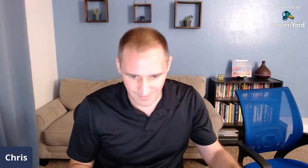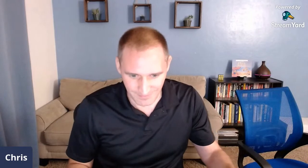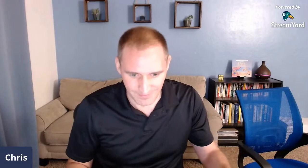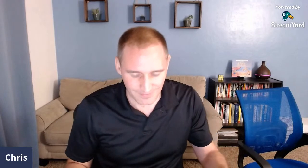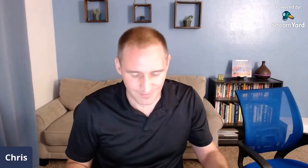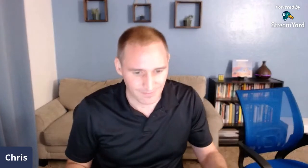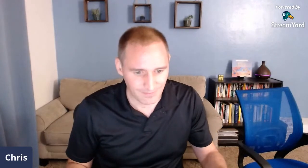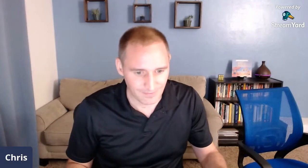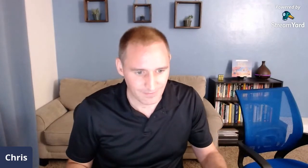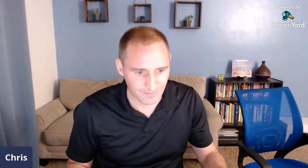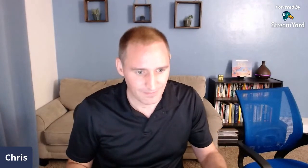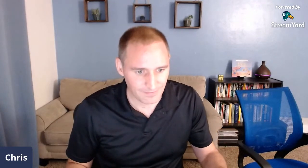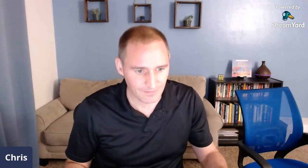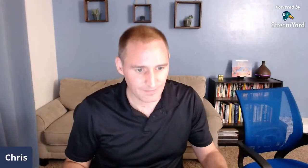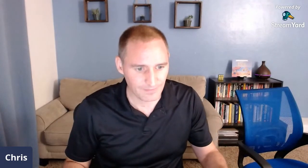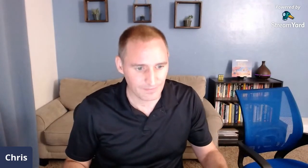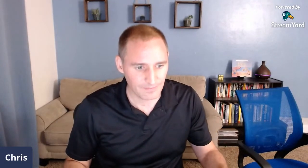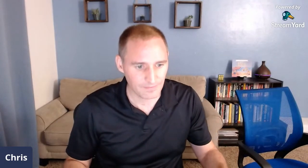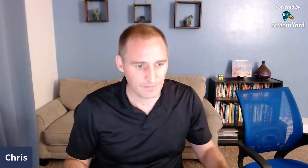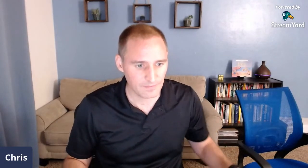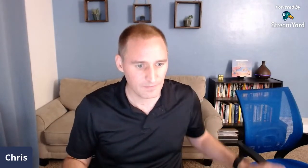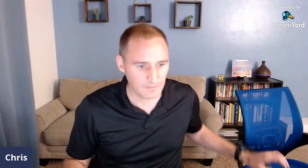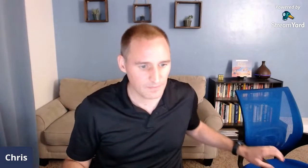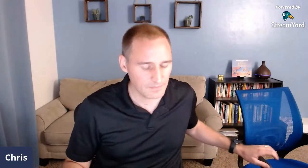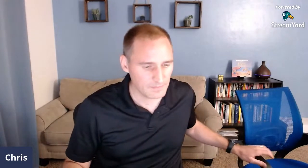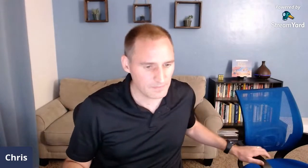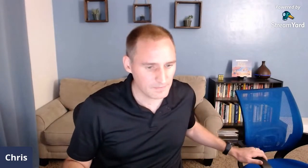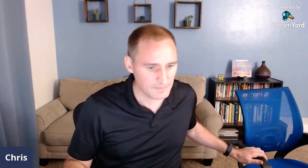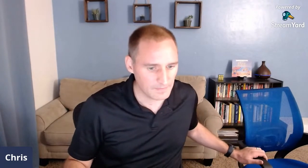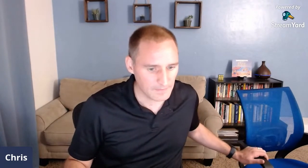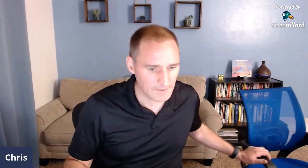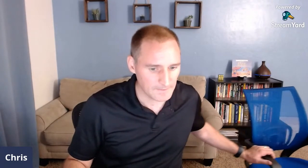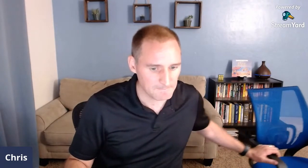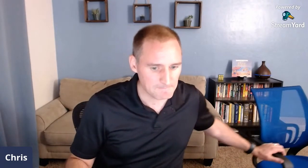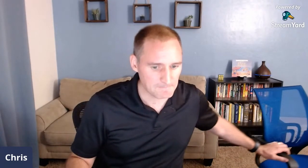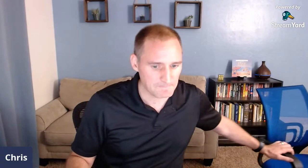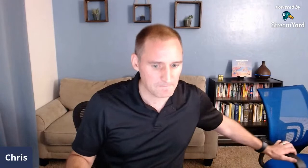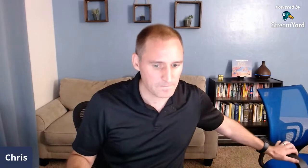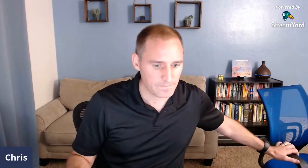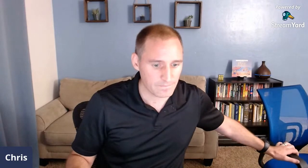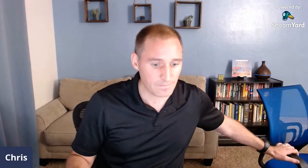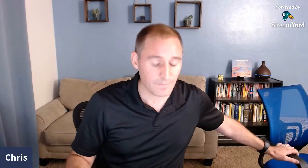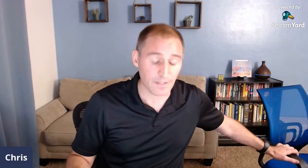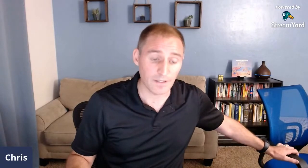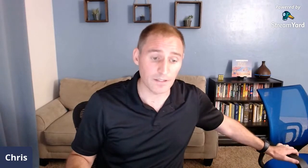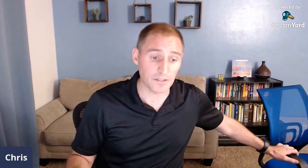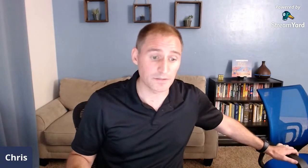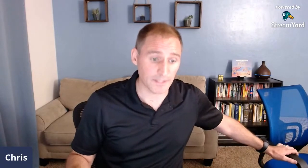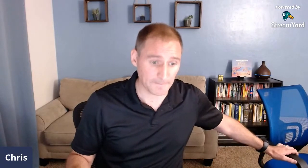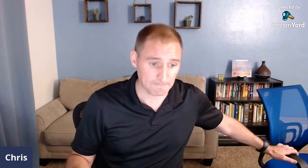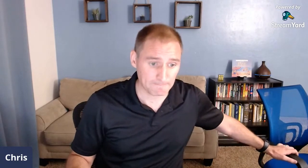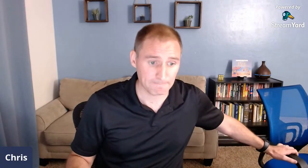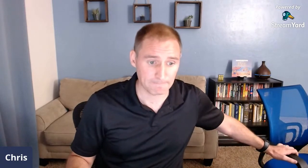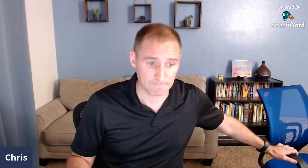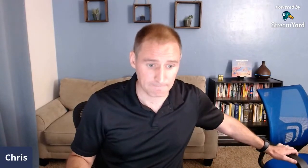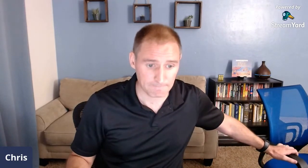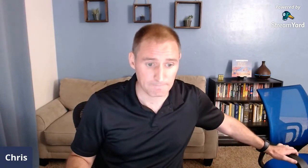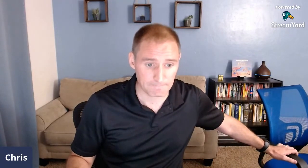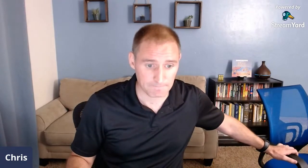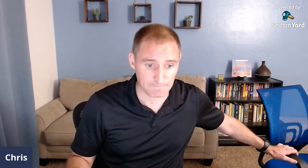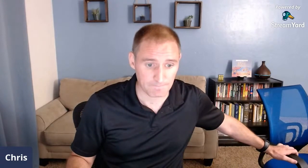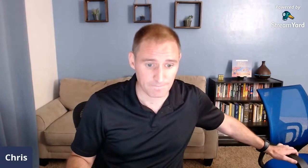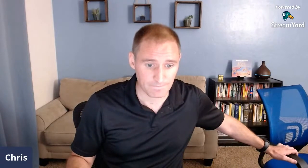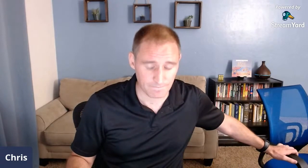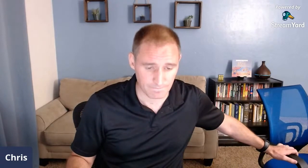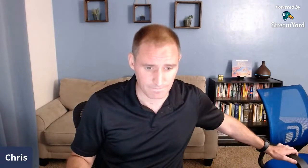Chris, do you have any tips for working with people who are blind and deaf? Oh, yeah. I